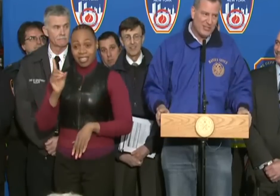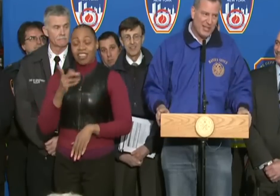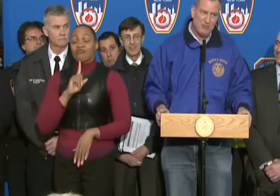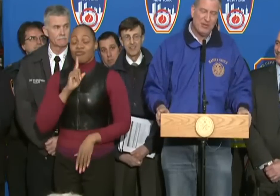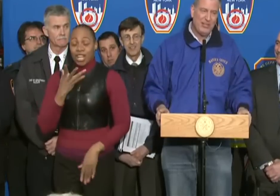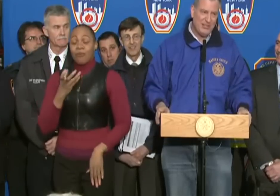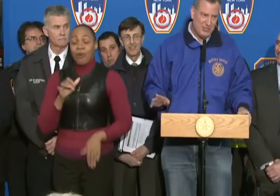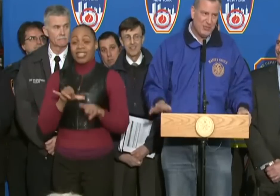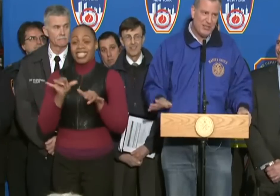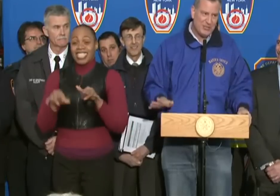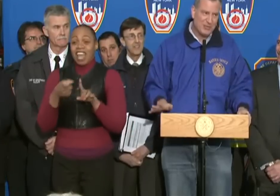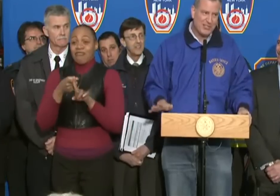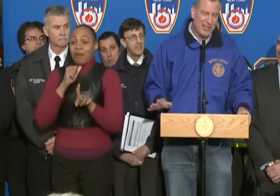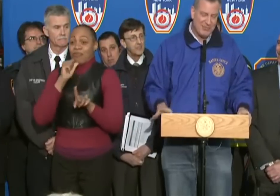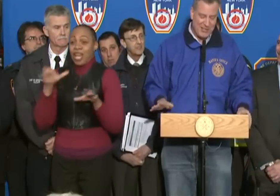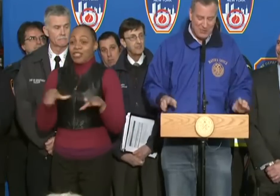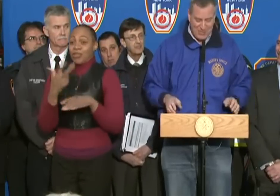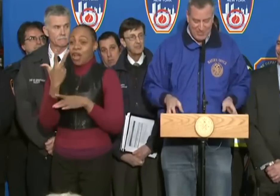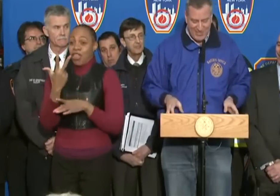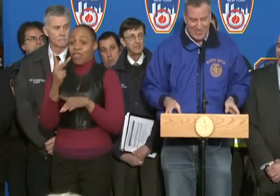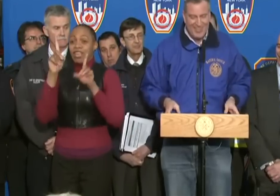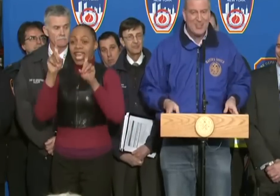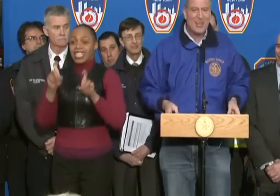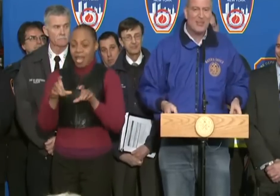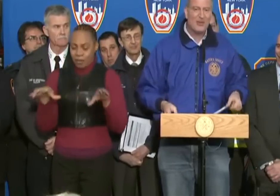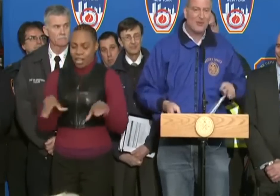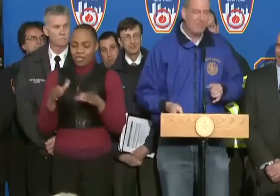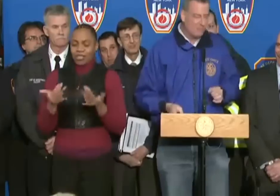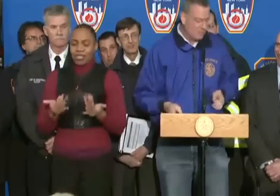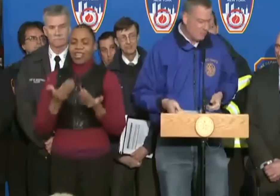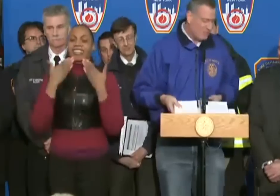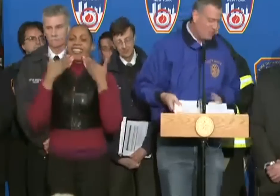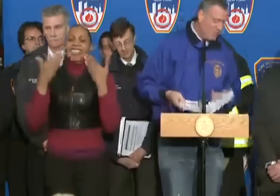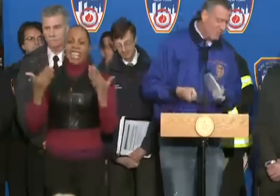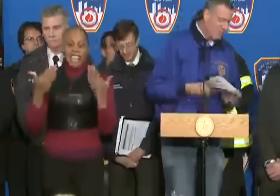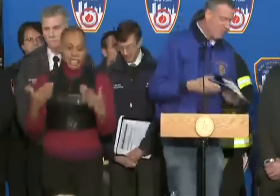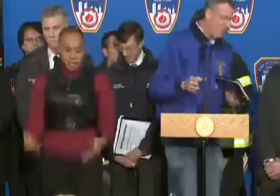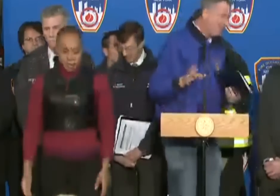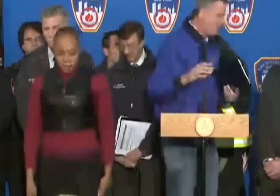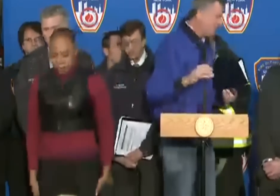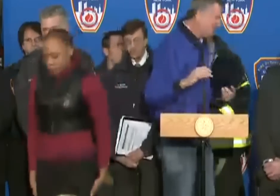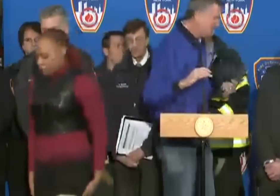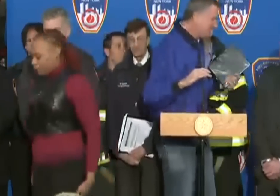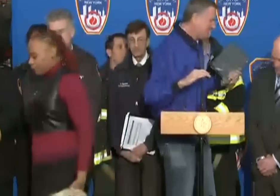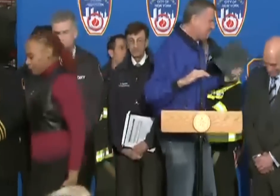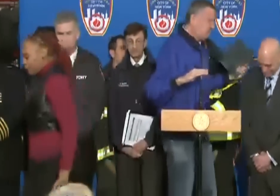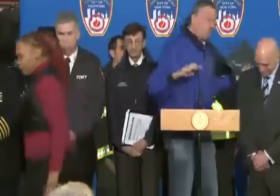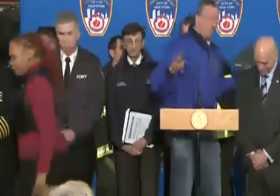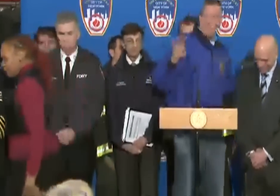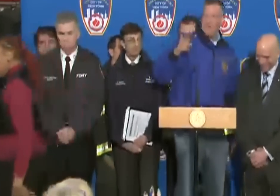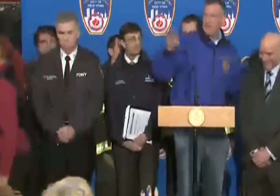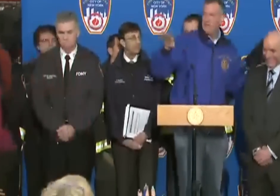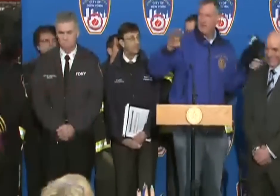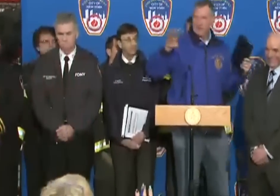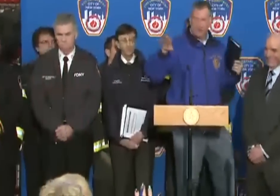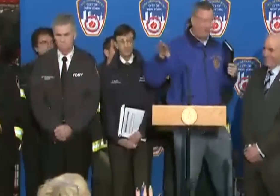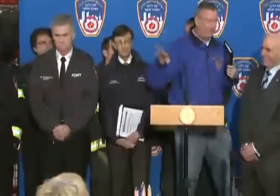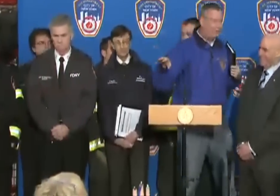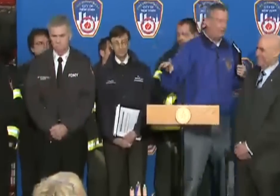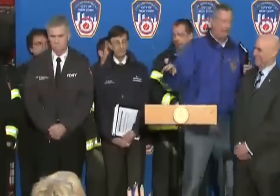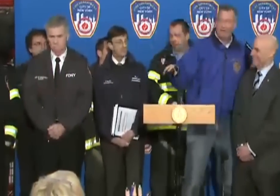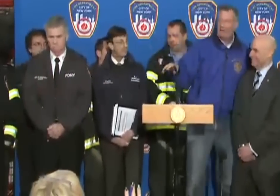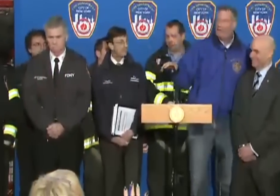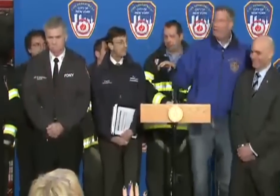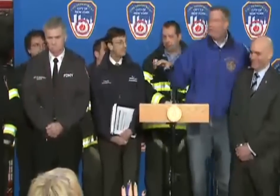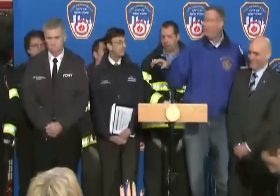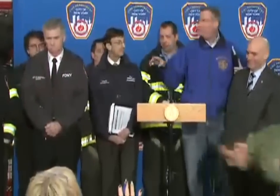with 3 exams, but he is doing his 3 exams as we speak. Thank you, everyone. Mayor, will you take an off-topic question? We just did everything. You want